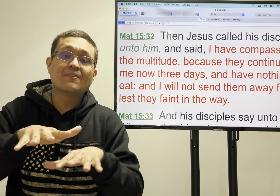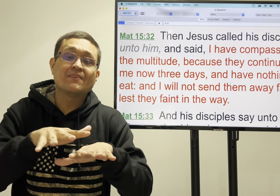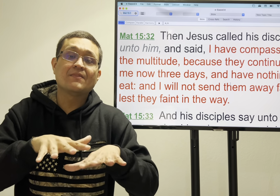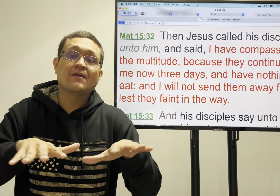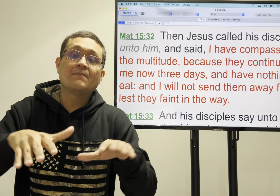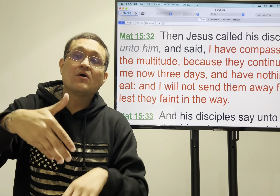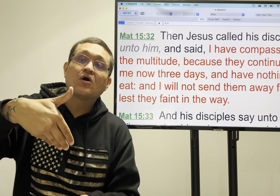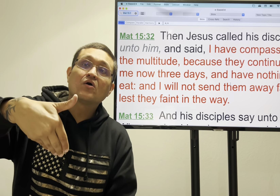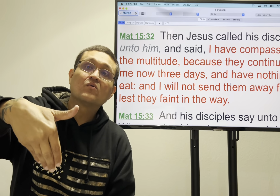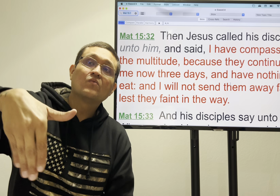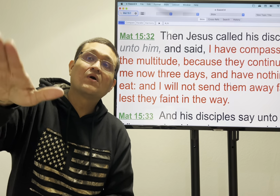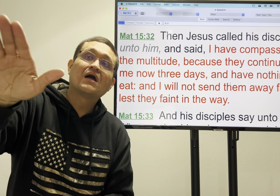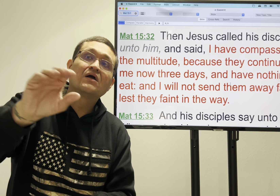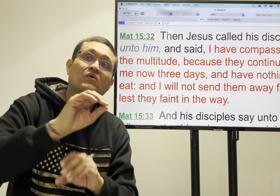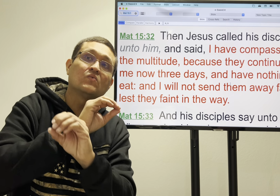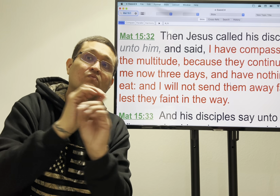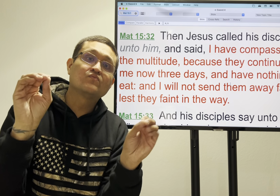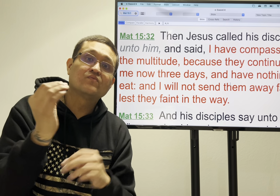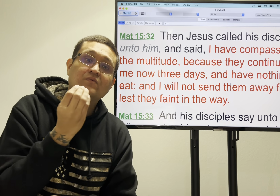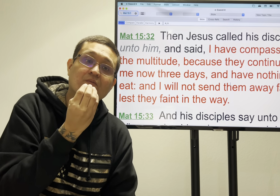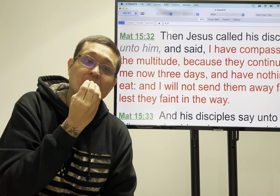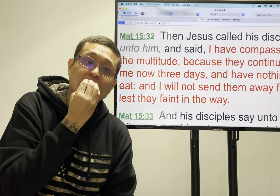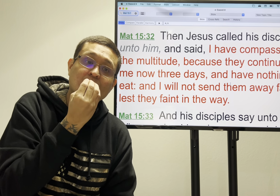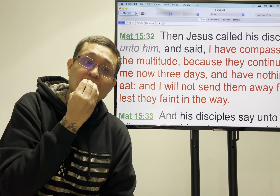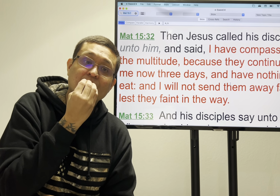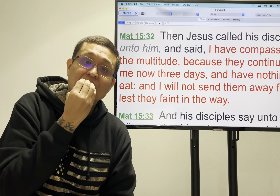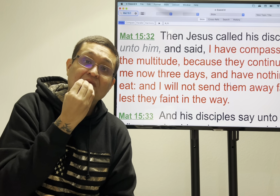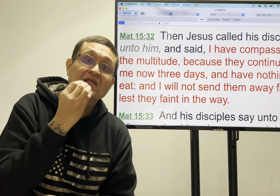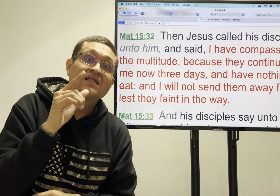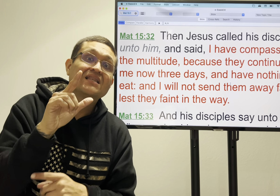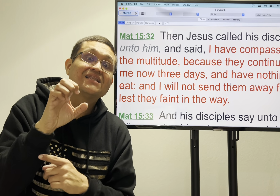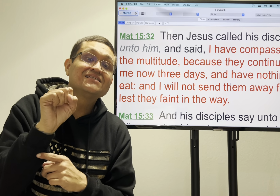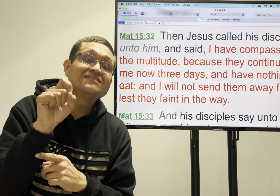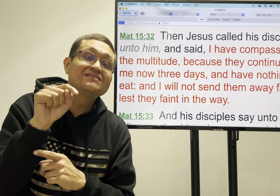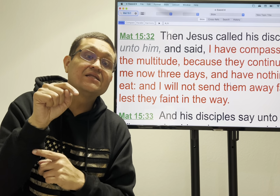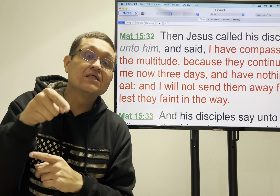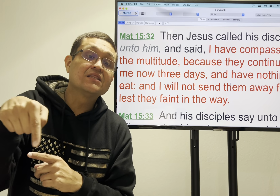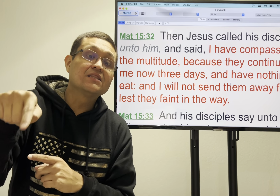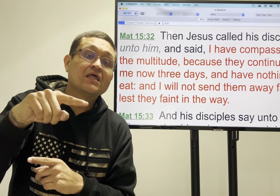And I will not send them away fasting,